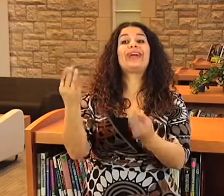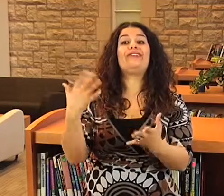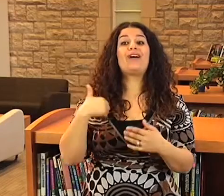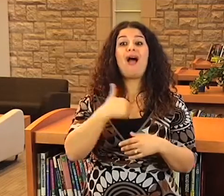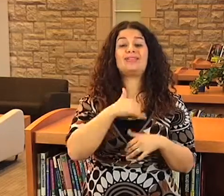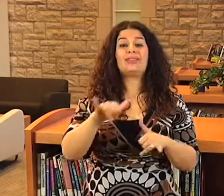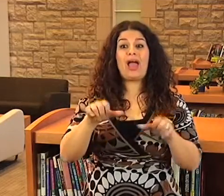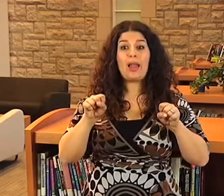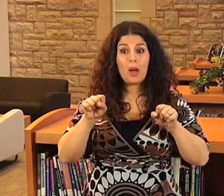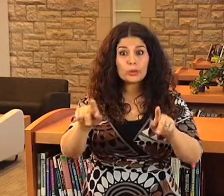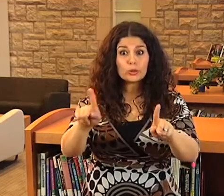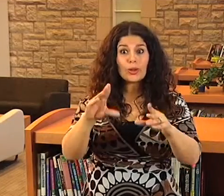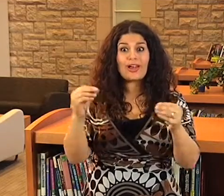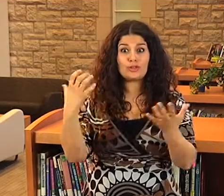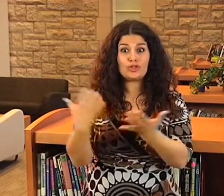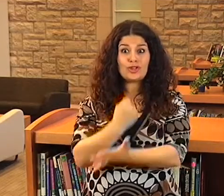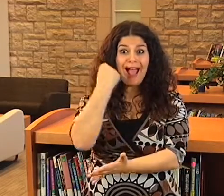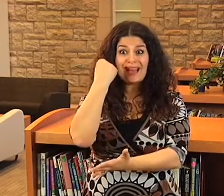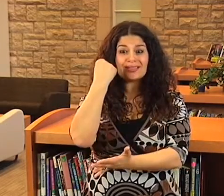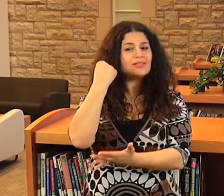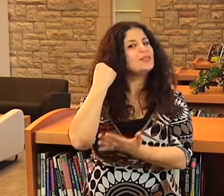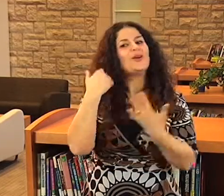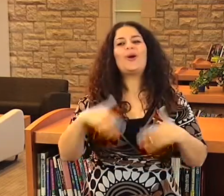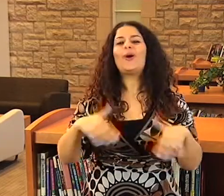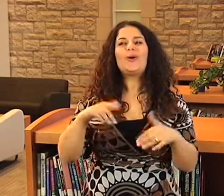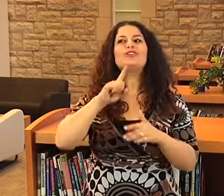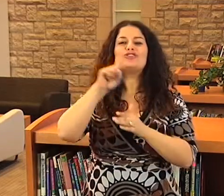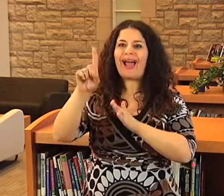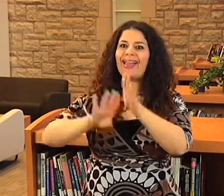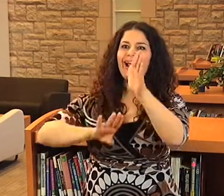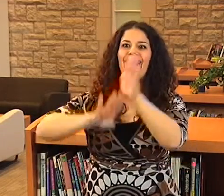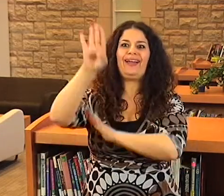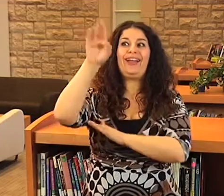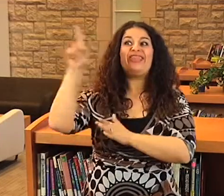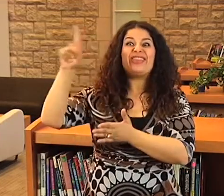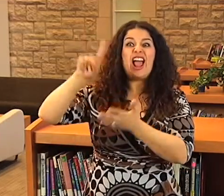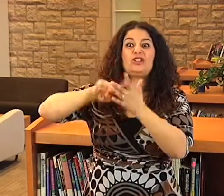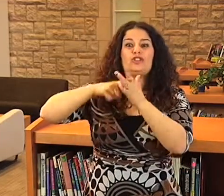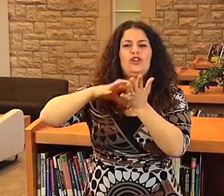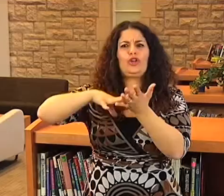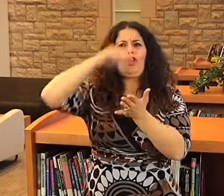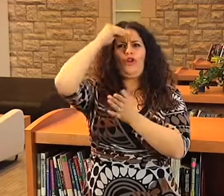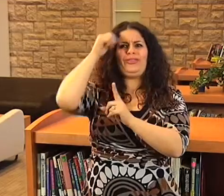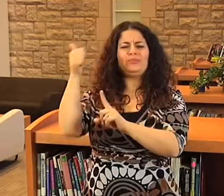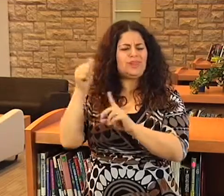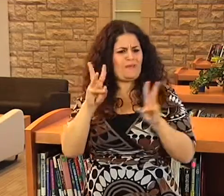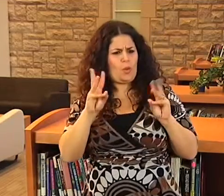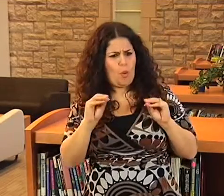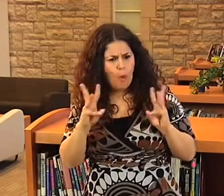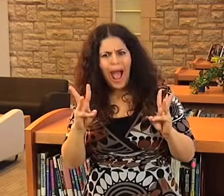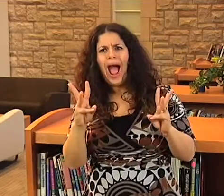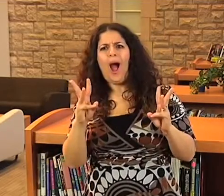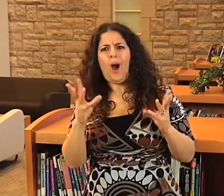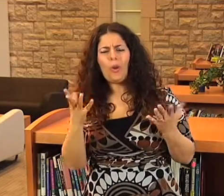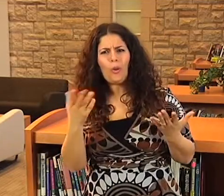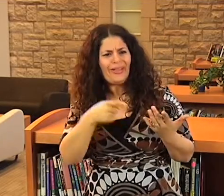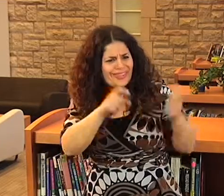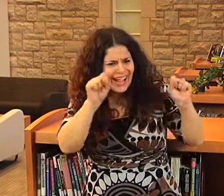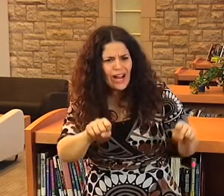is, well, they're deaf or hard of hearing. But if you give them the opportunity to work, they really can take off and do great. And then the employee